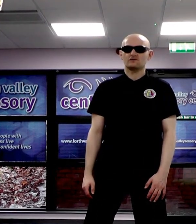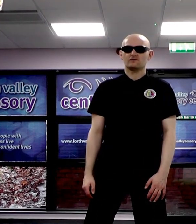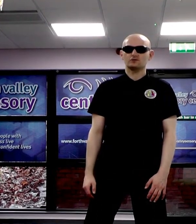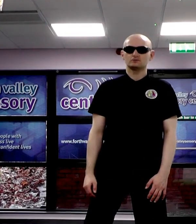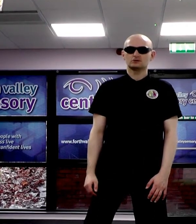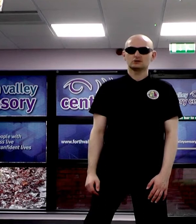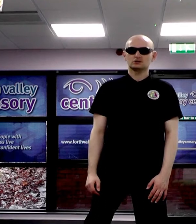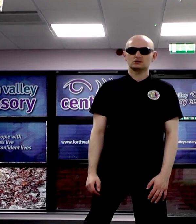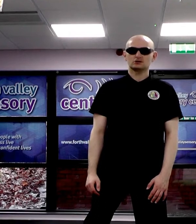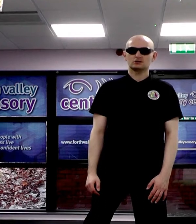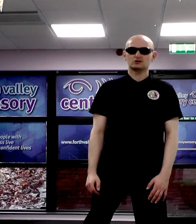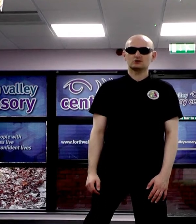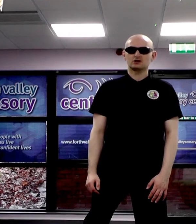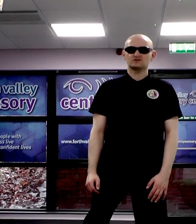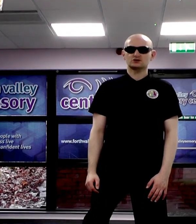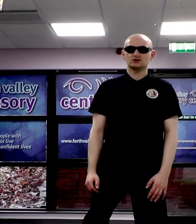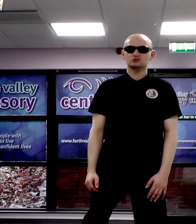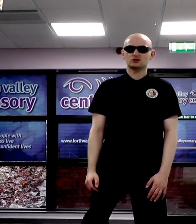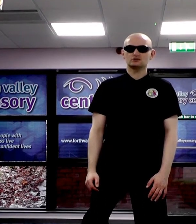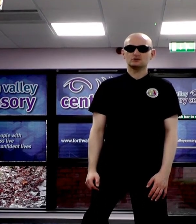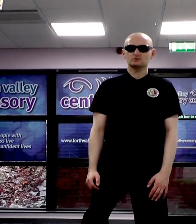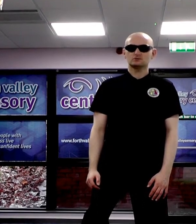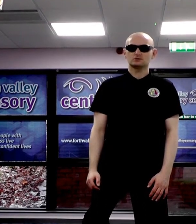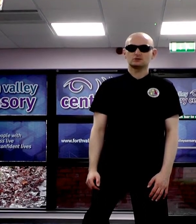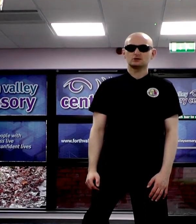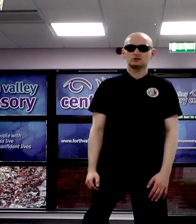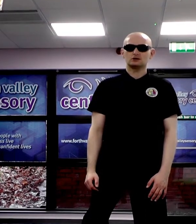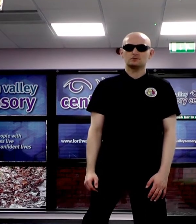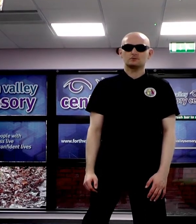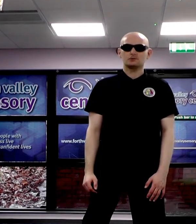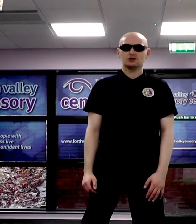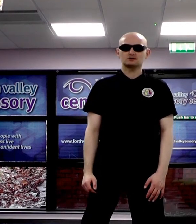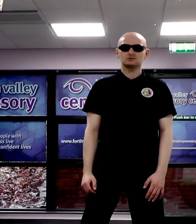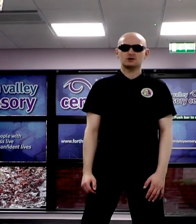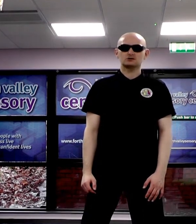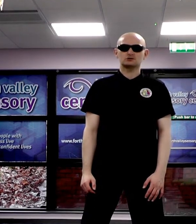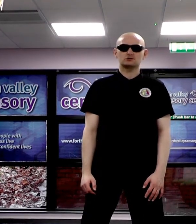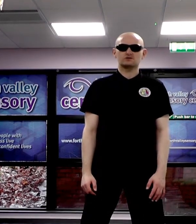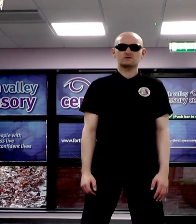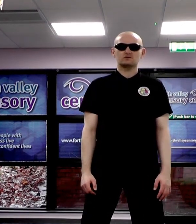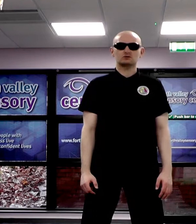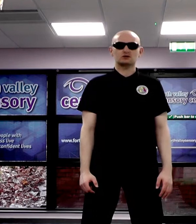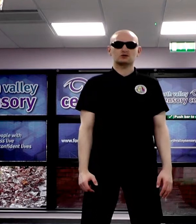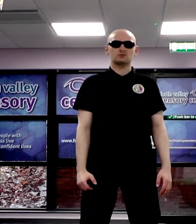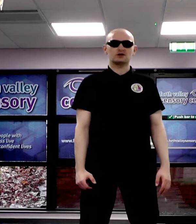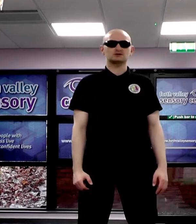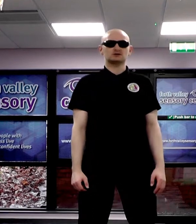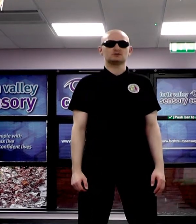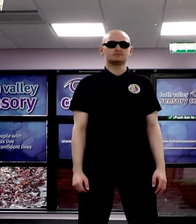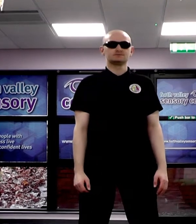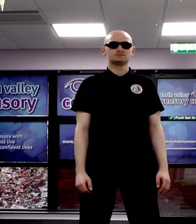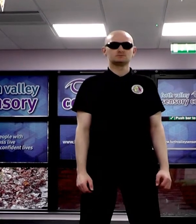foot. You're going to lift your heel gently and then plant it back down on the floor and then come back to centre.